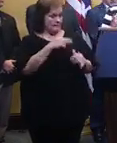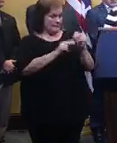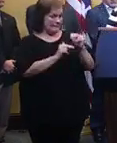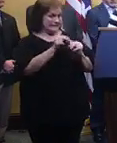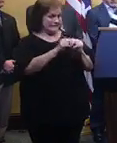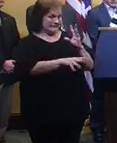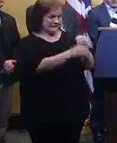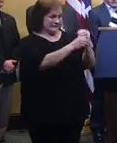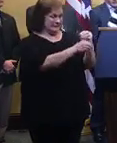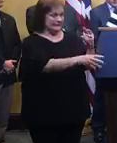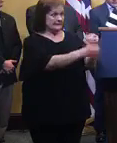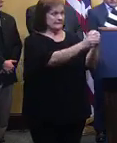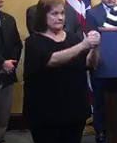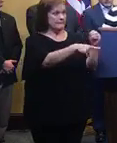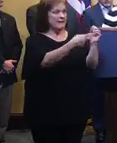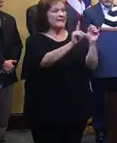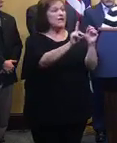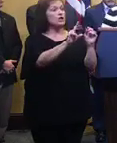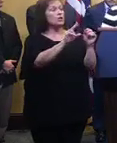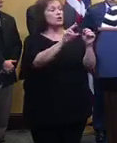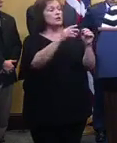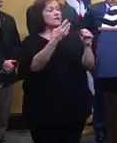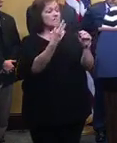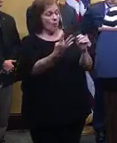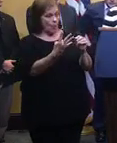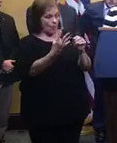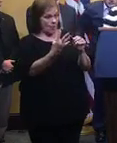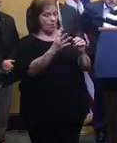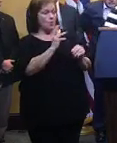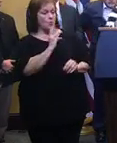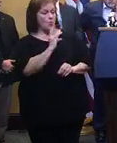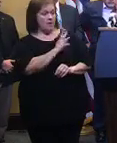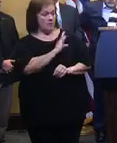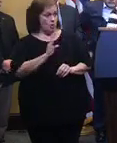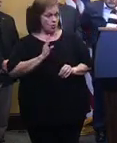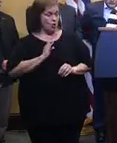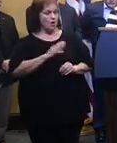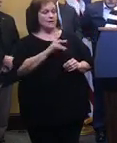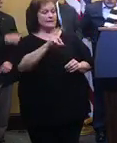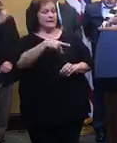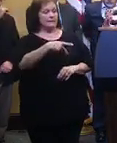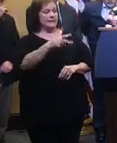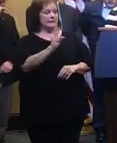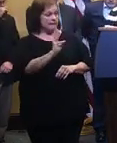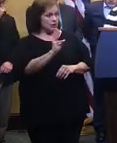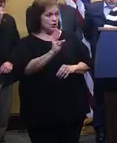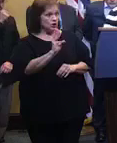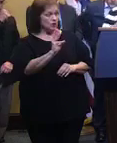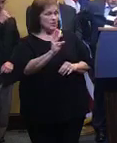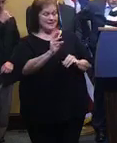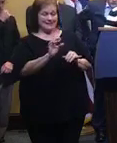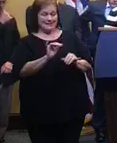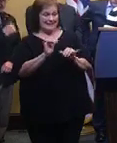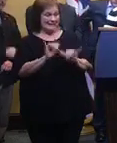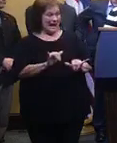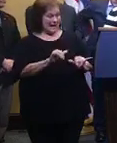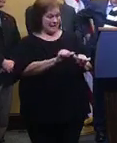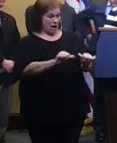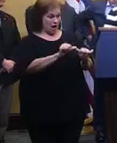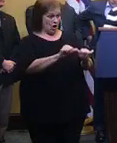we will co-locate PDU for Sewage and Water Board and DPW. Same